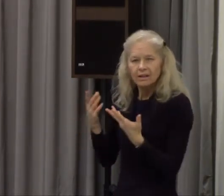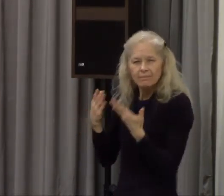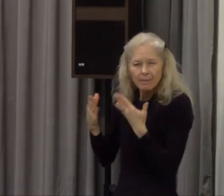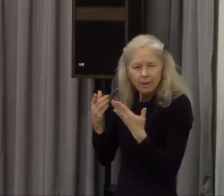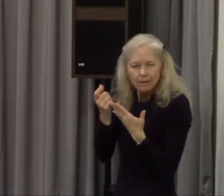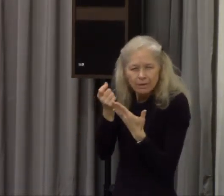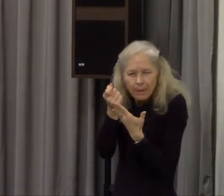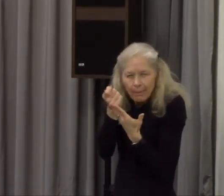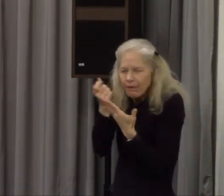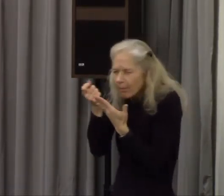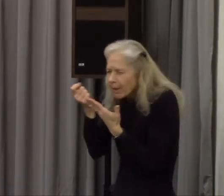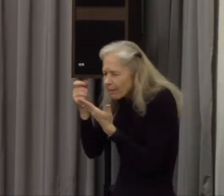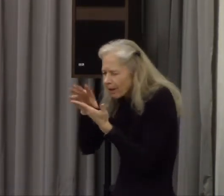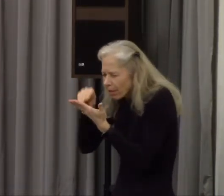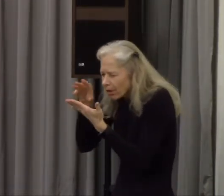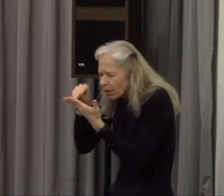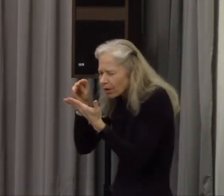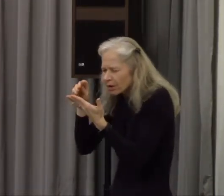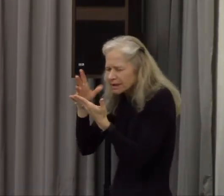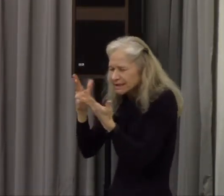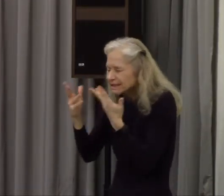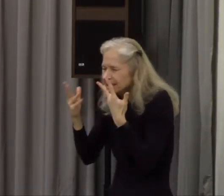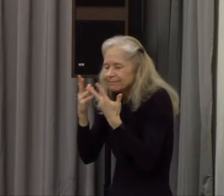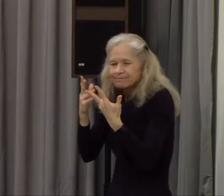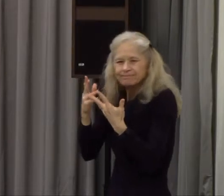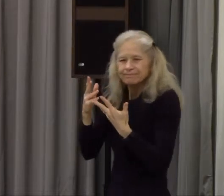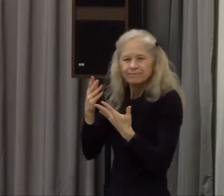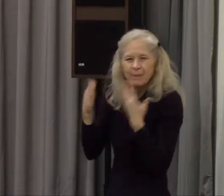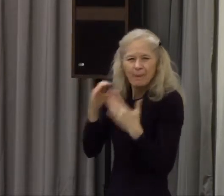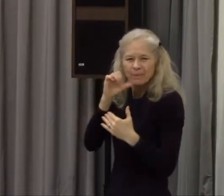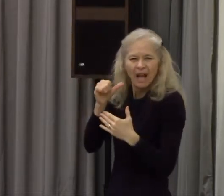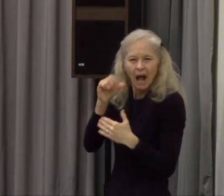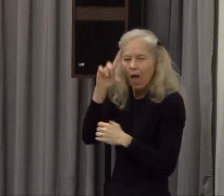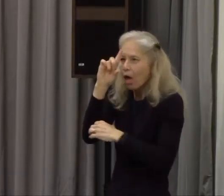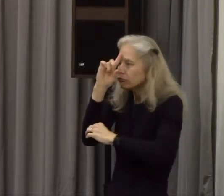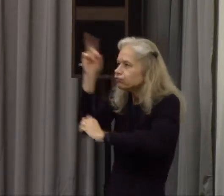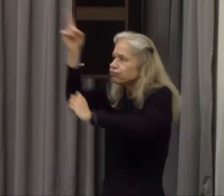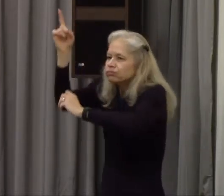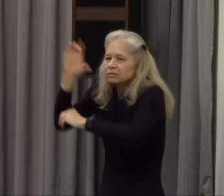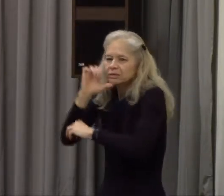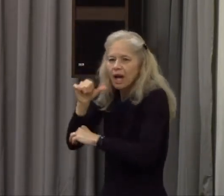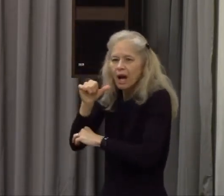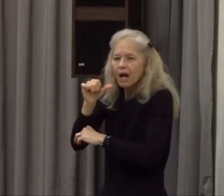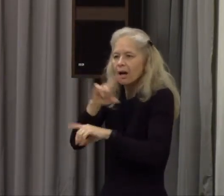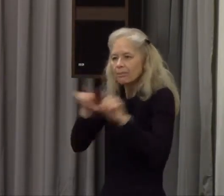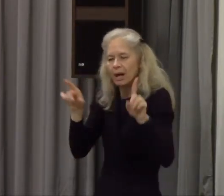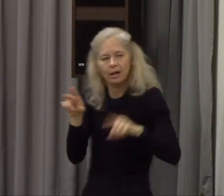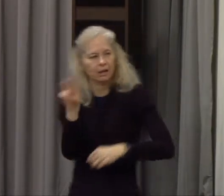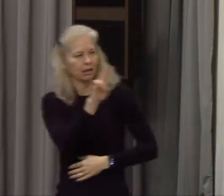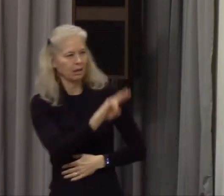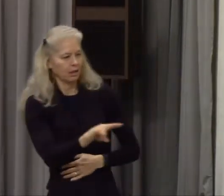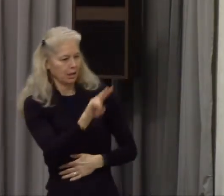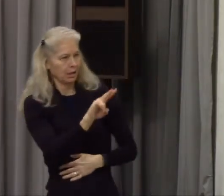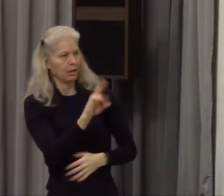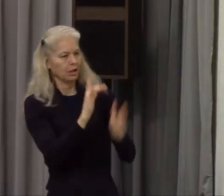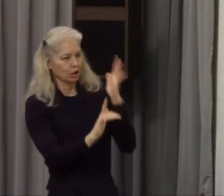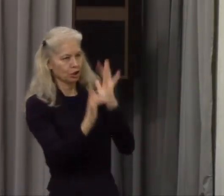man speaking, they knew he spake the words of God. And they believed him. They just believed him. They couldn't explain how he was